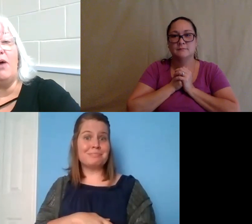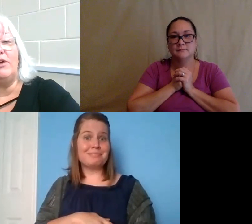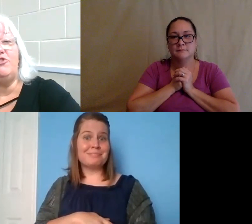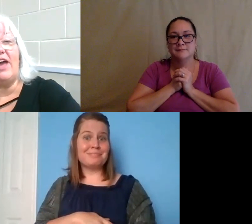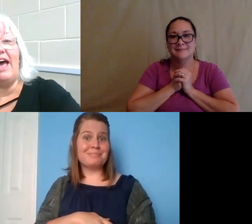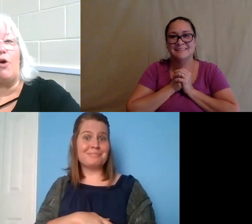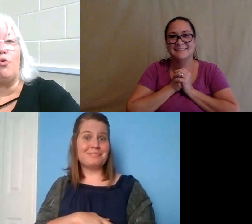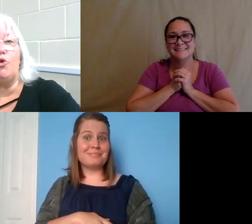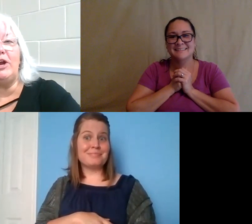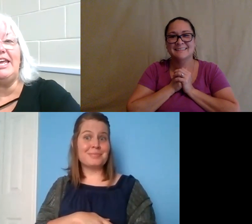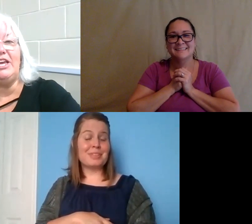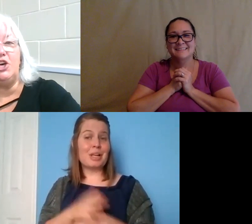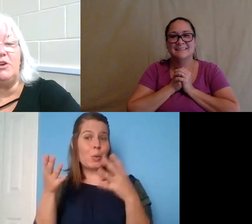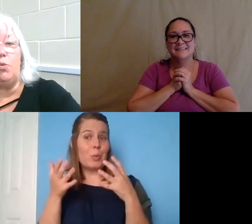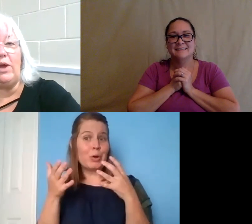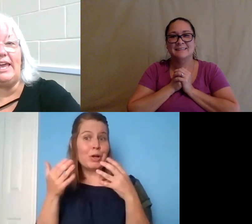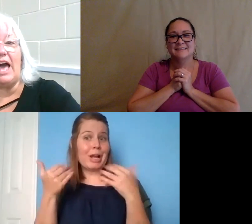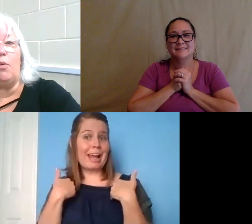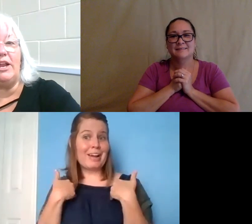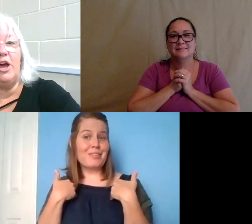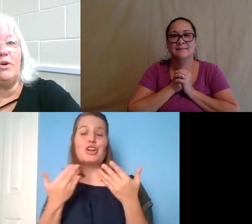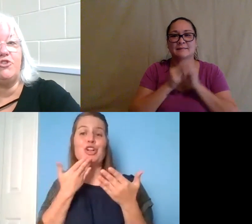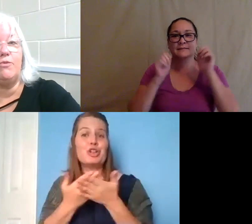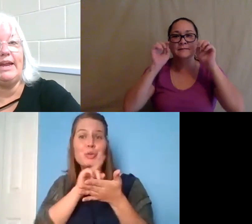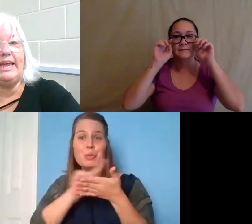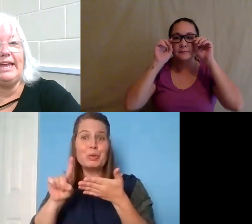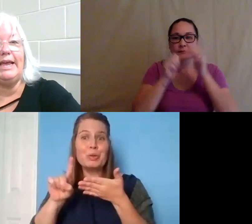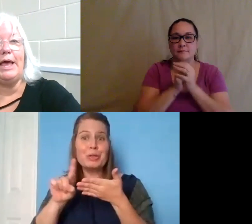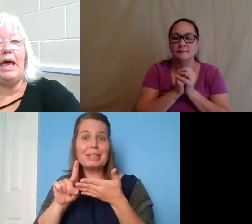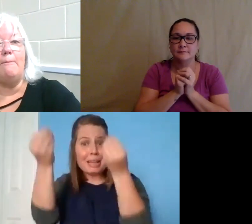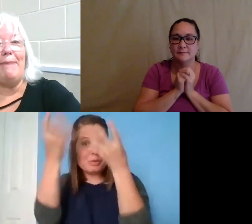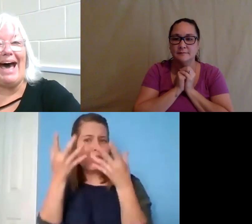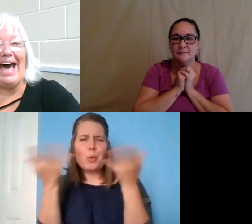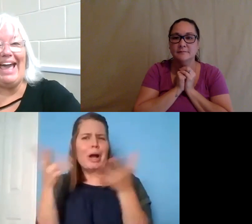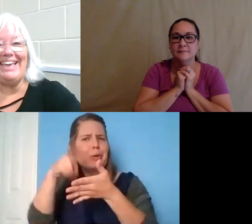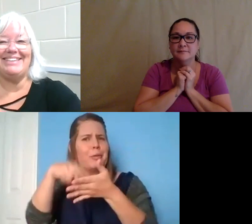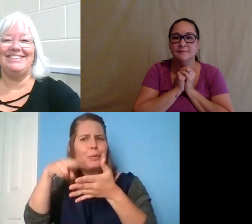And I want you to have a really good week. I want to know what you're reading.